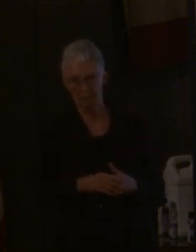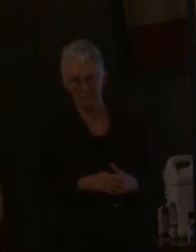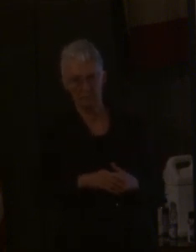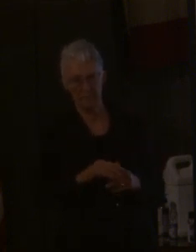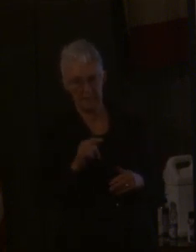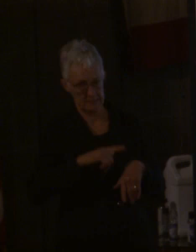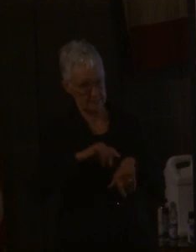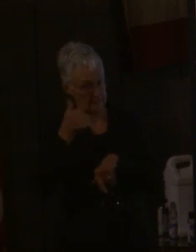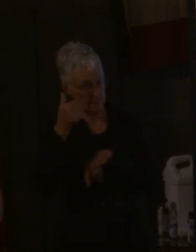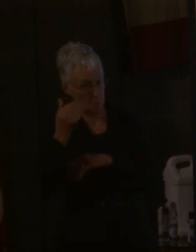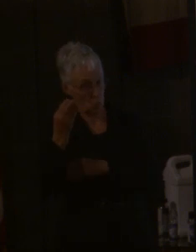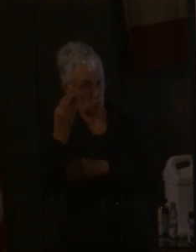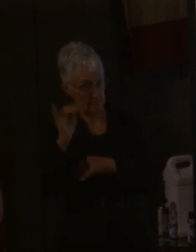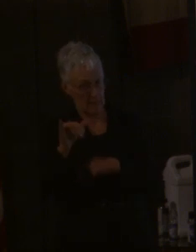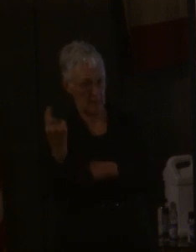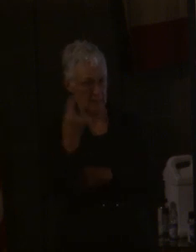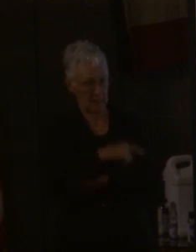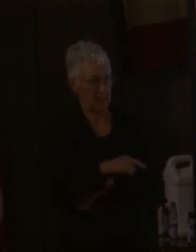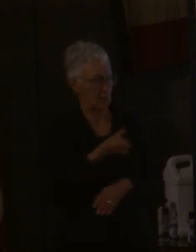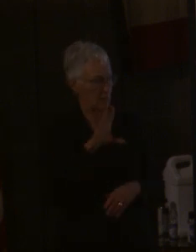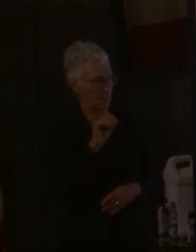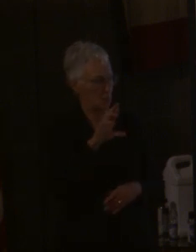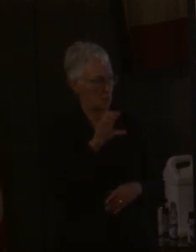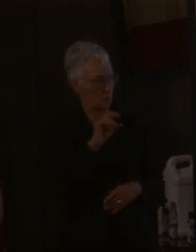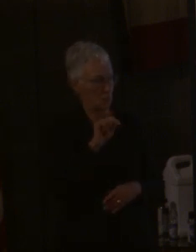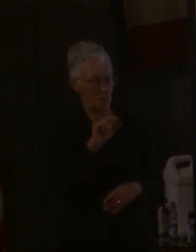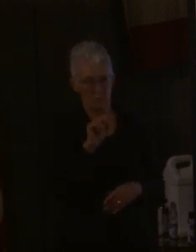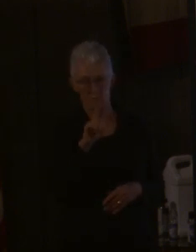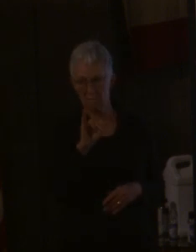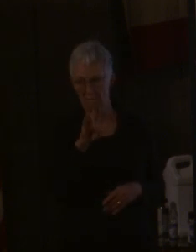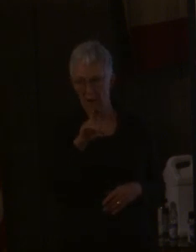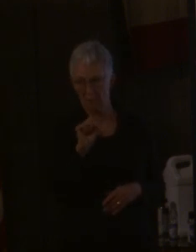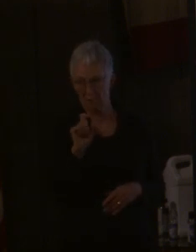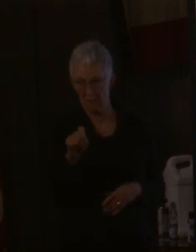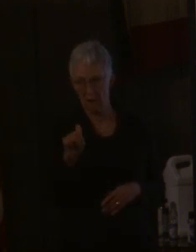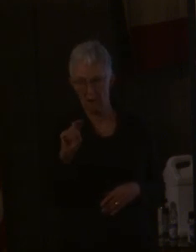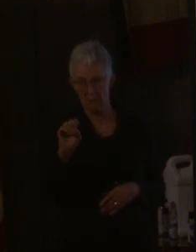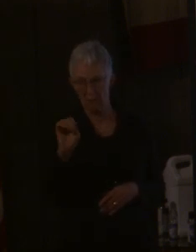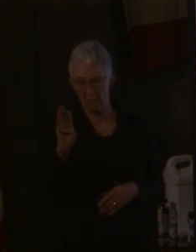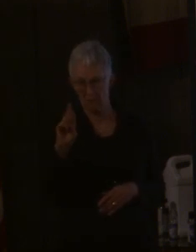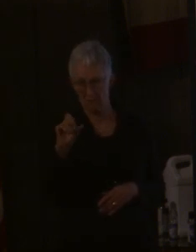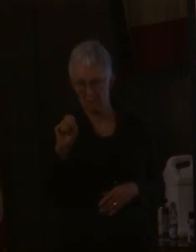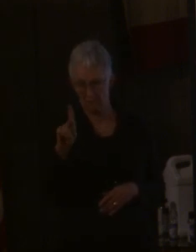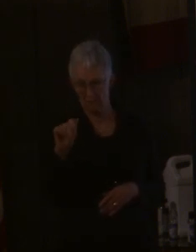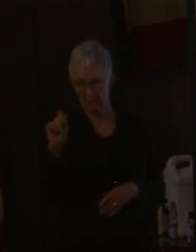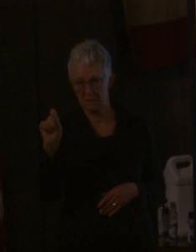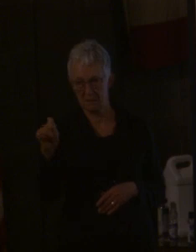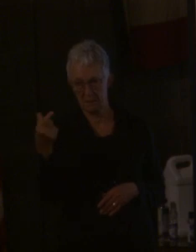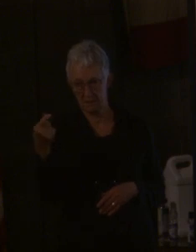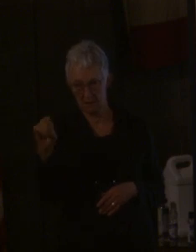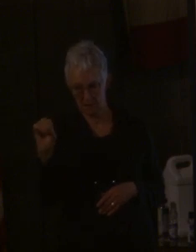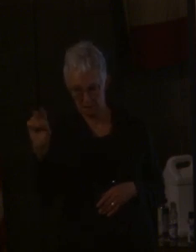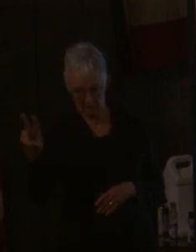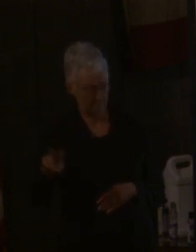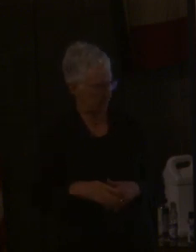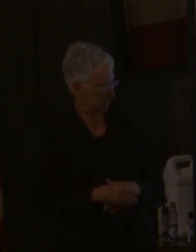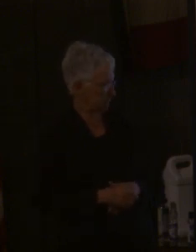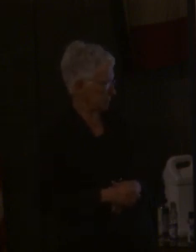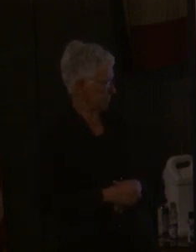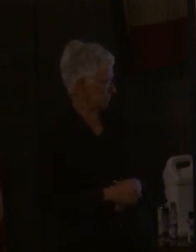website will be available at that time, coronavirus.nebraska.gov. So, again, just kind of hitting on the timeline